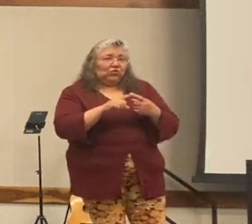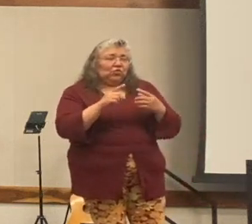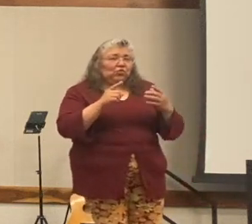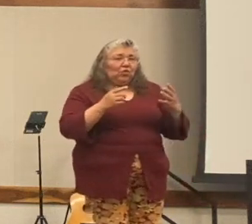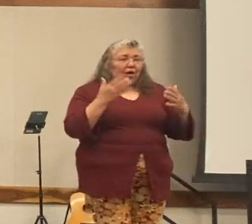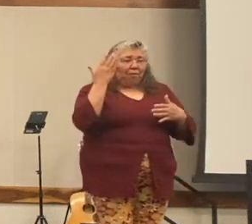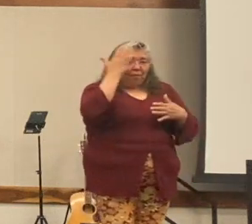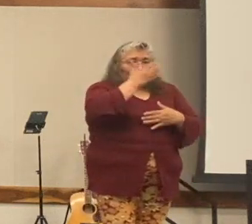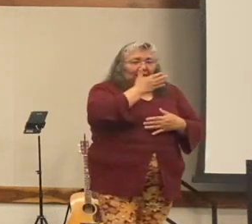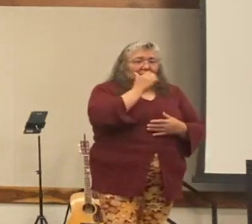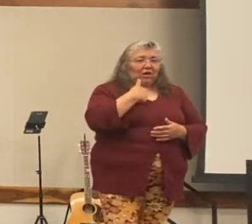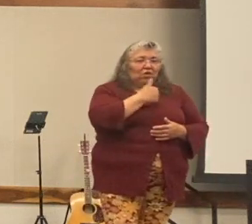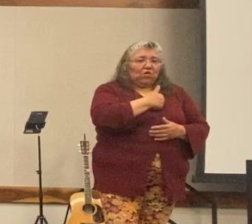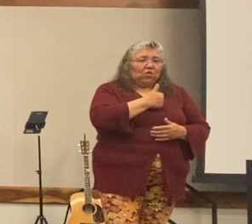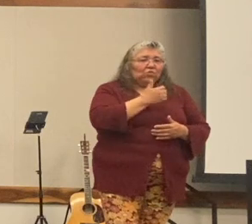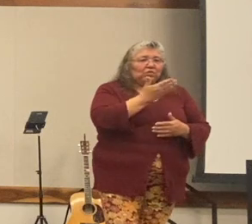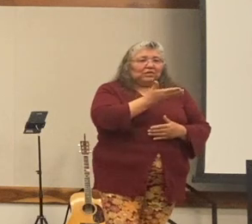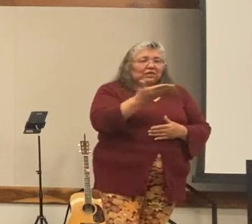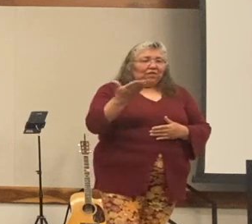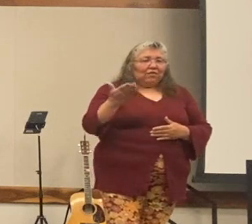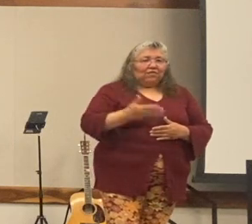mask our own stuff?